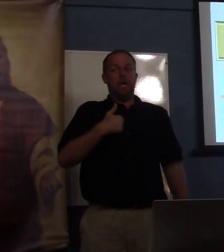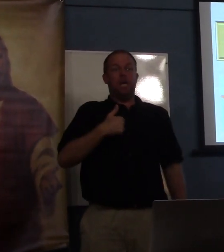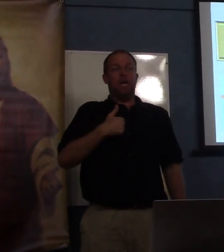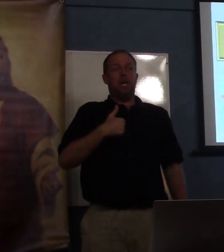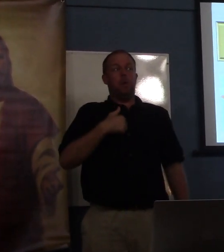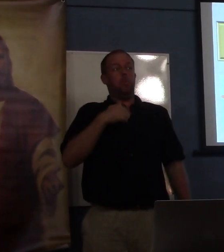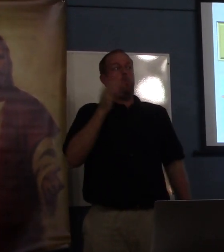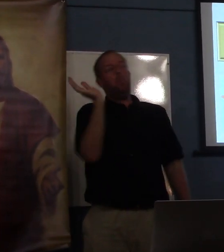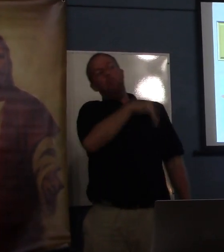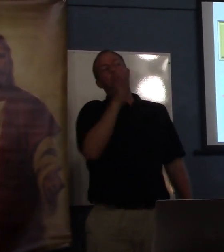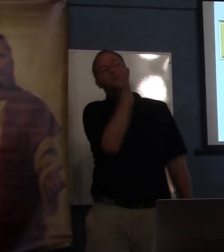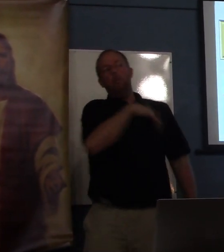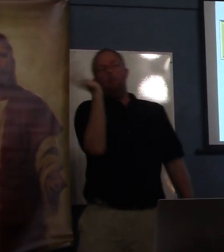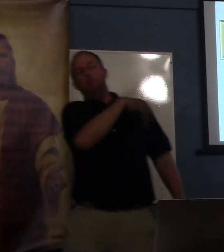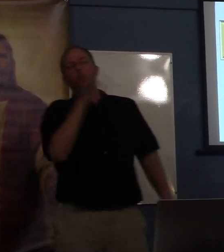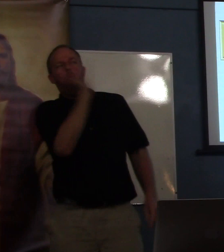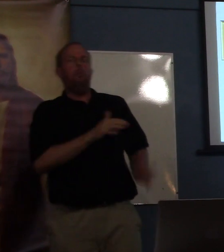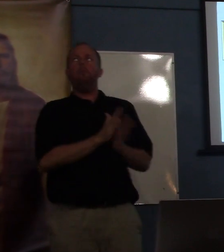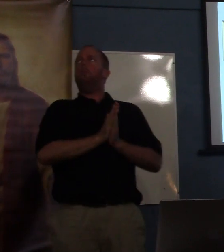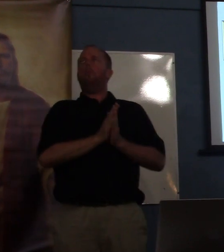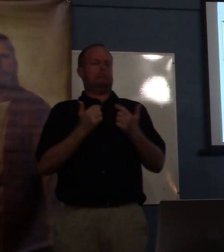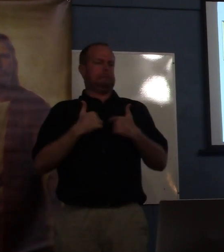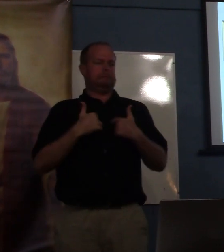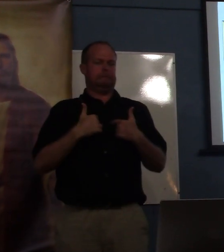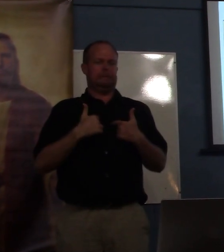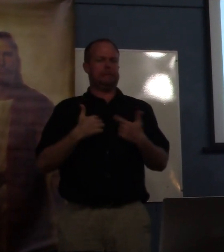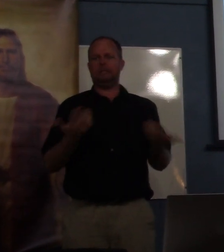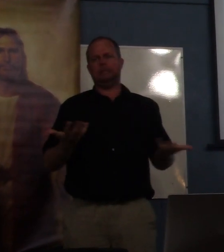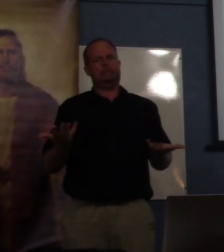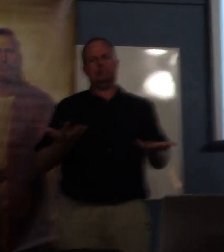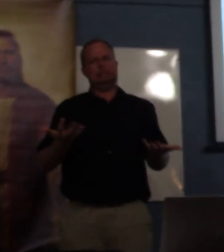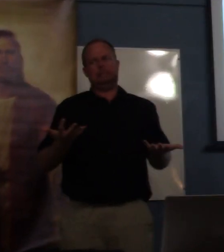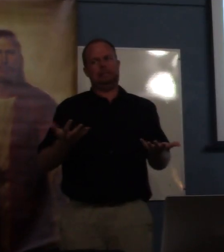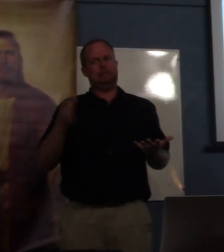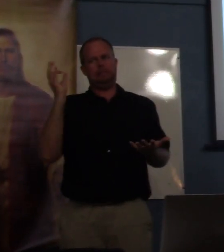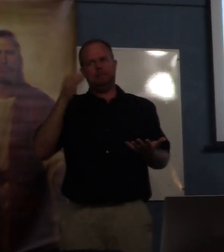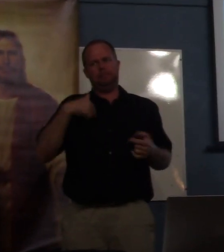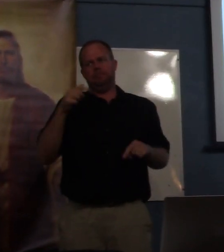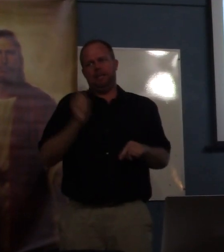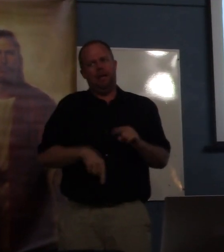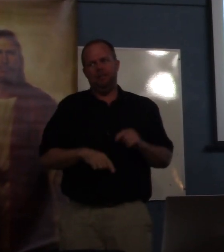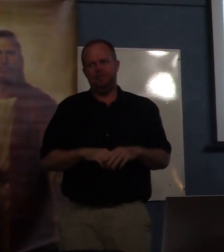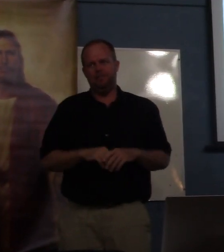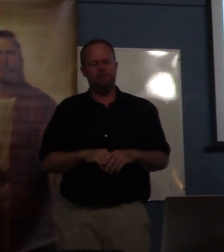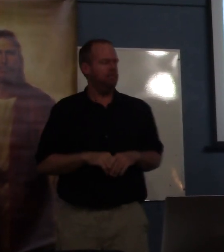don't pray, if you don't pray for me and you never pray, I could not preach. I couldn't.